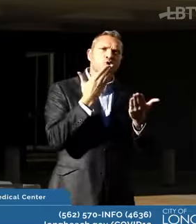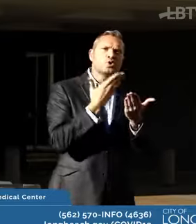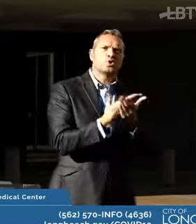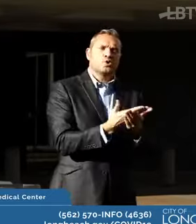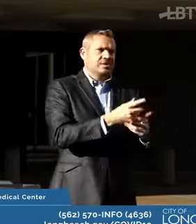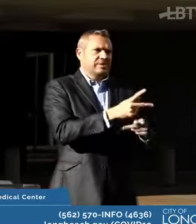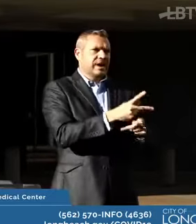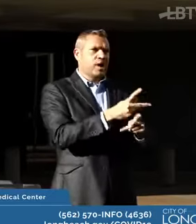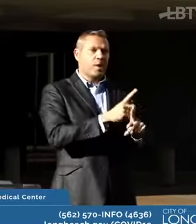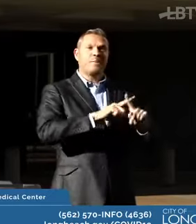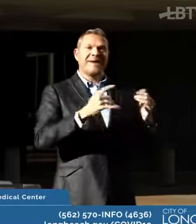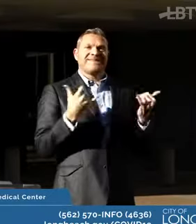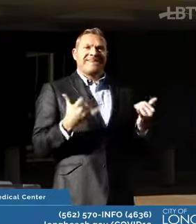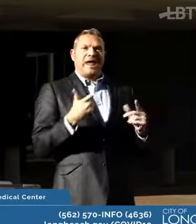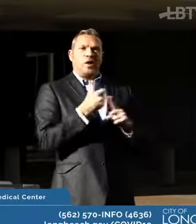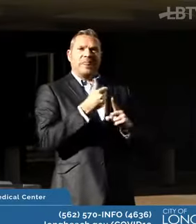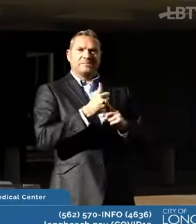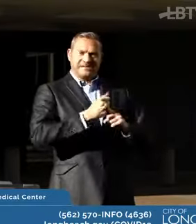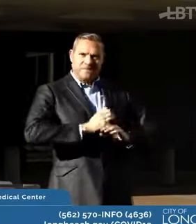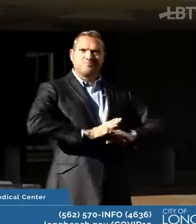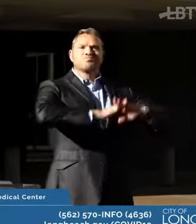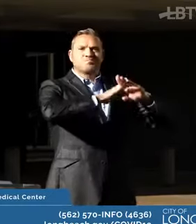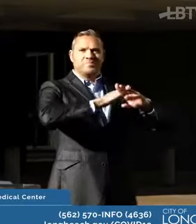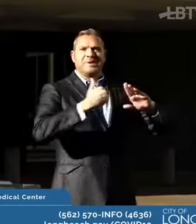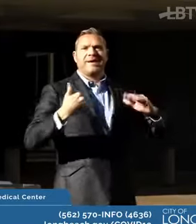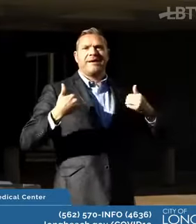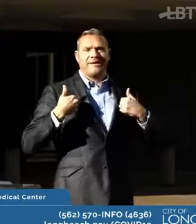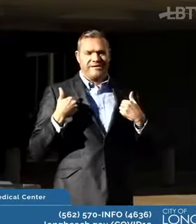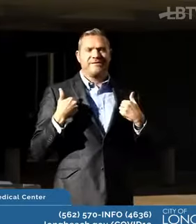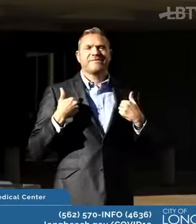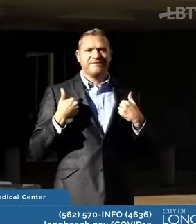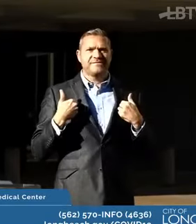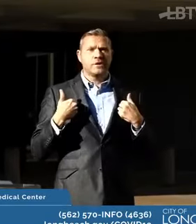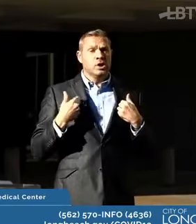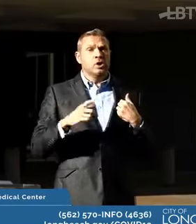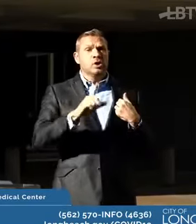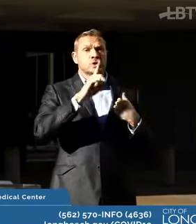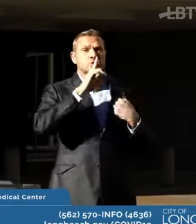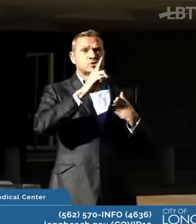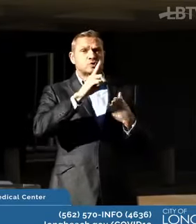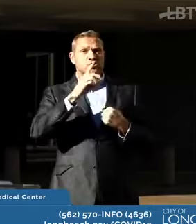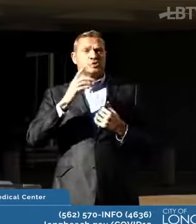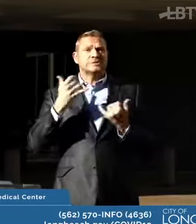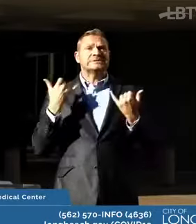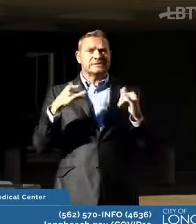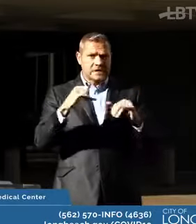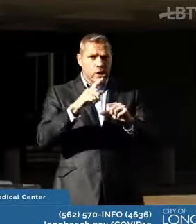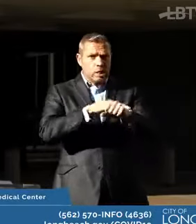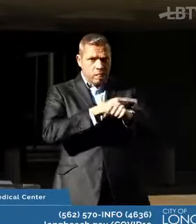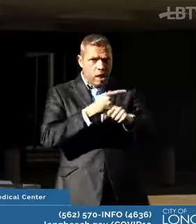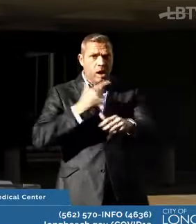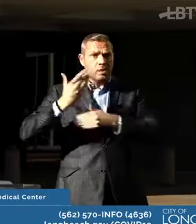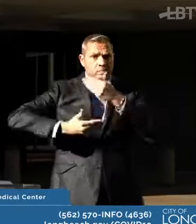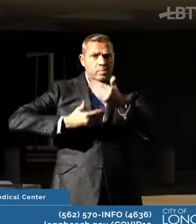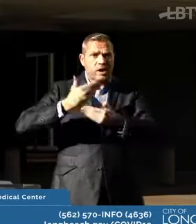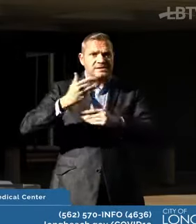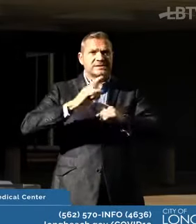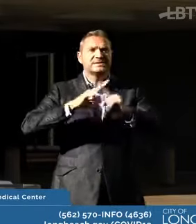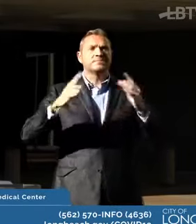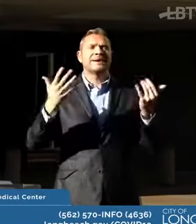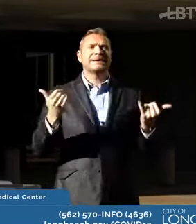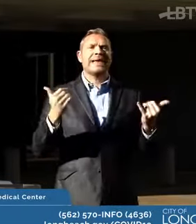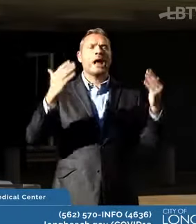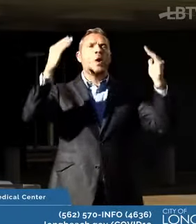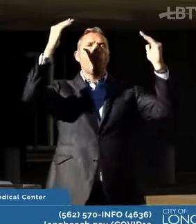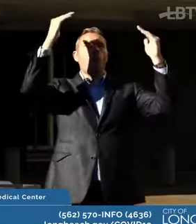now protected. While there is still a long road ahead of us, there is now greater hope for the future,